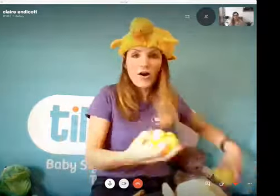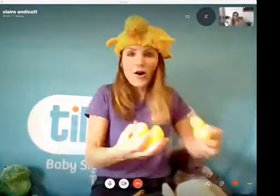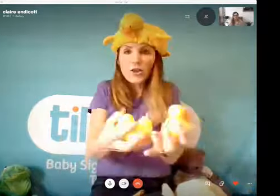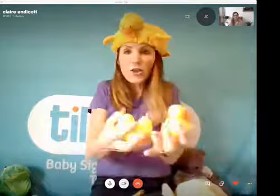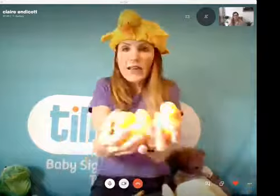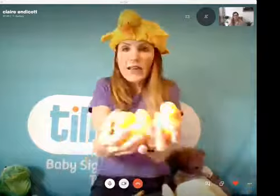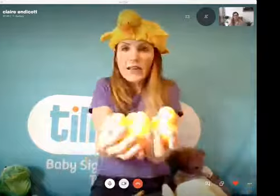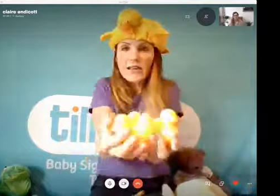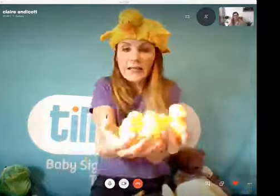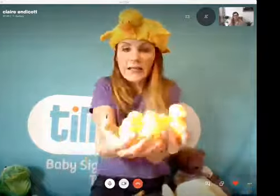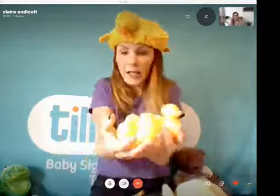3 little